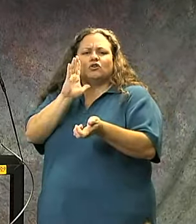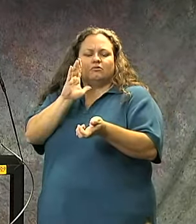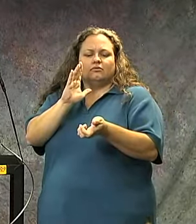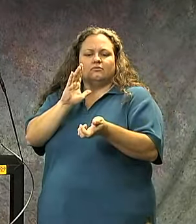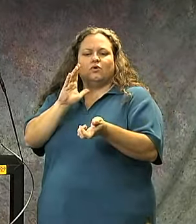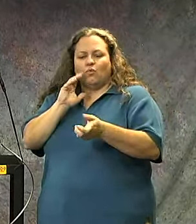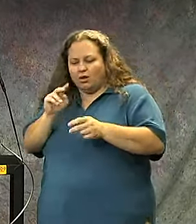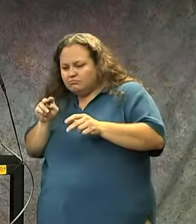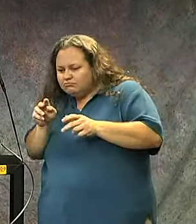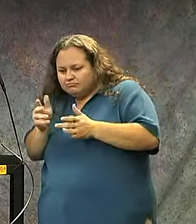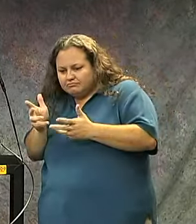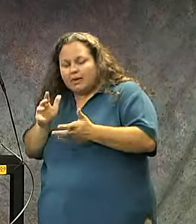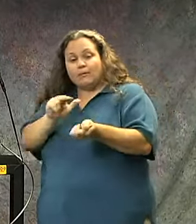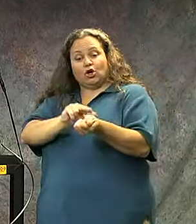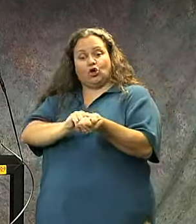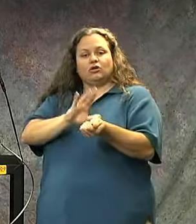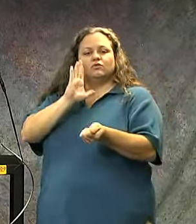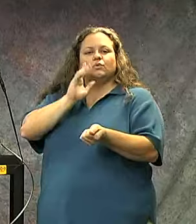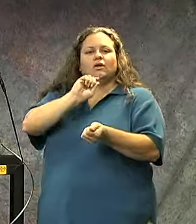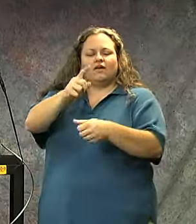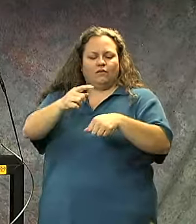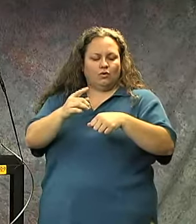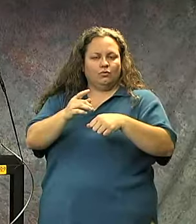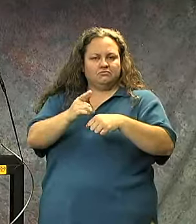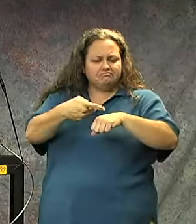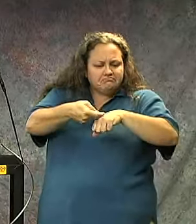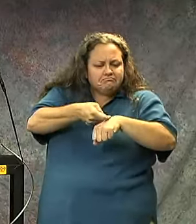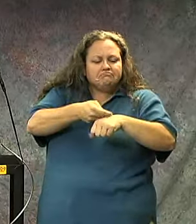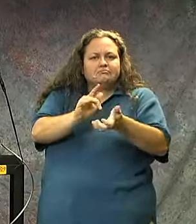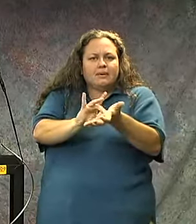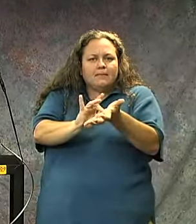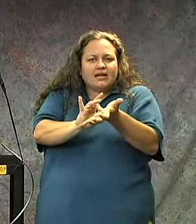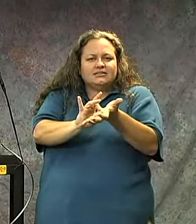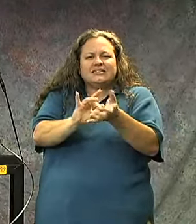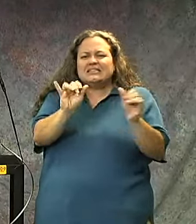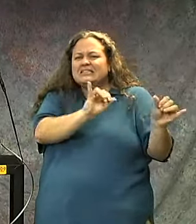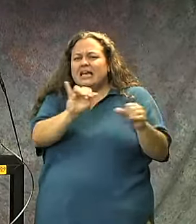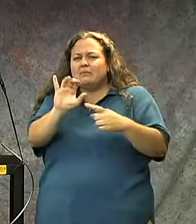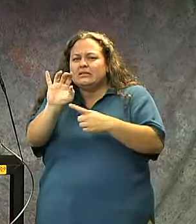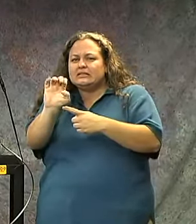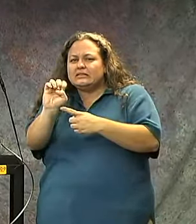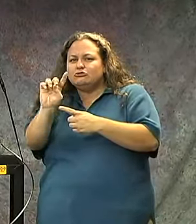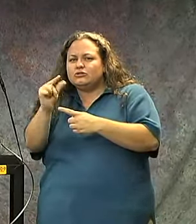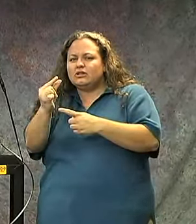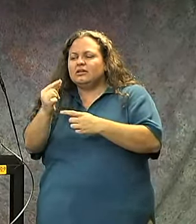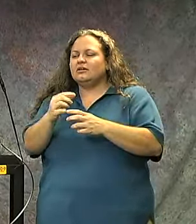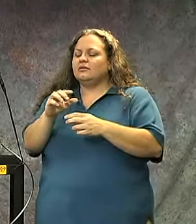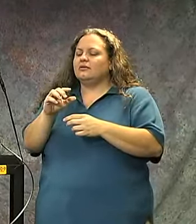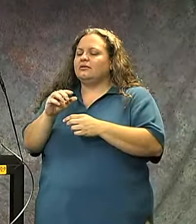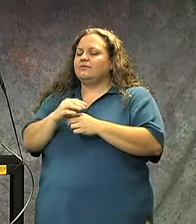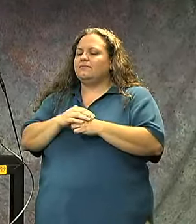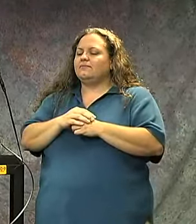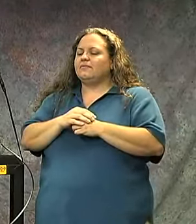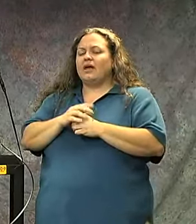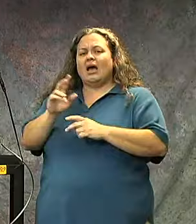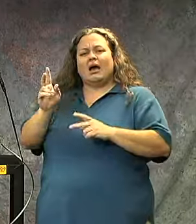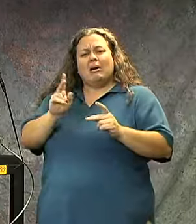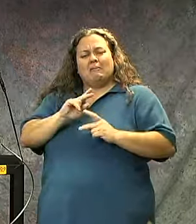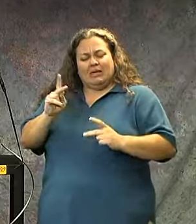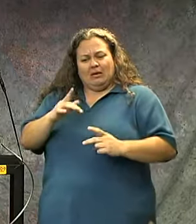conscious sedation, which is similar to what is used in the other exam. During this test, most people experience the feeling